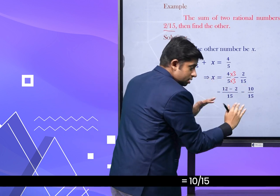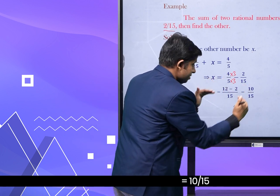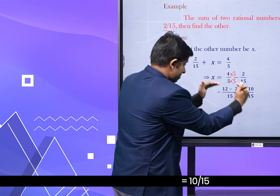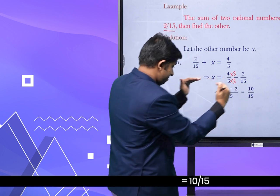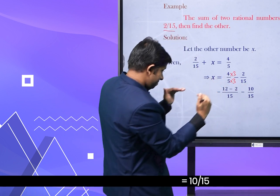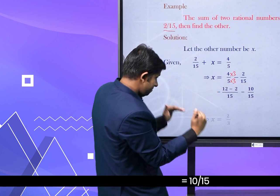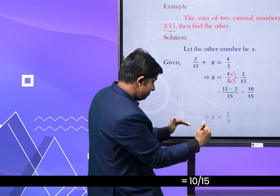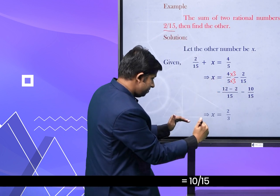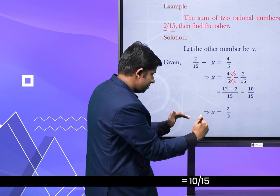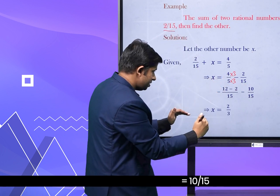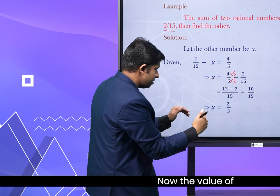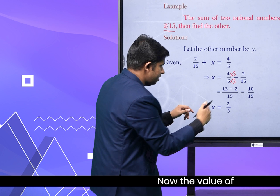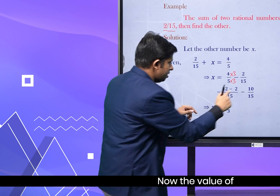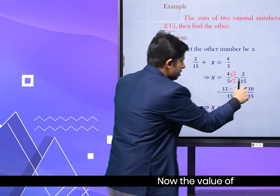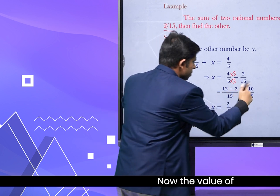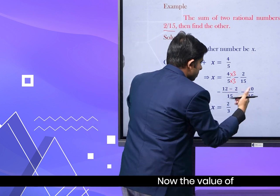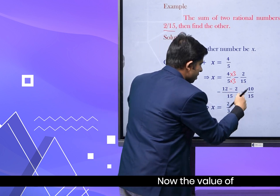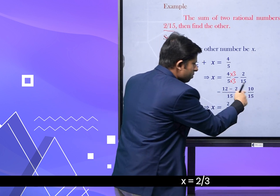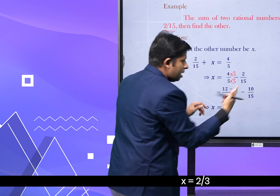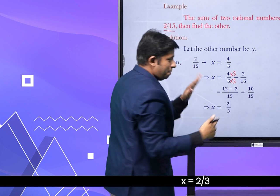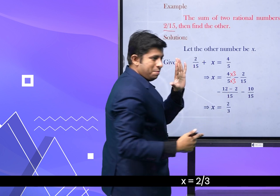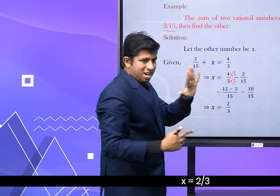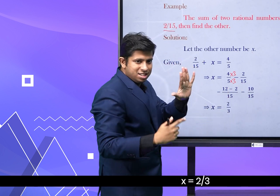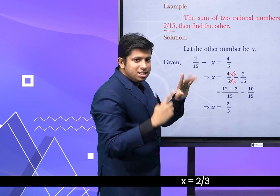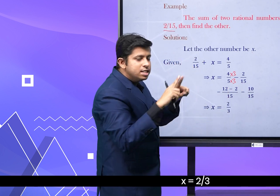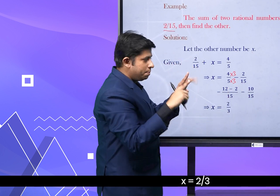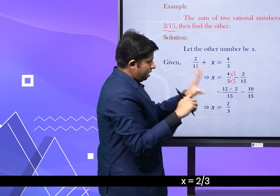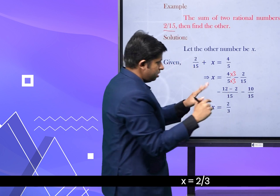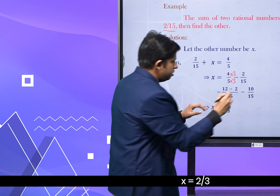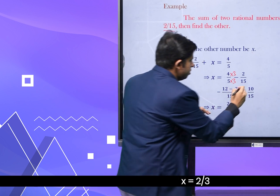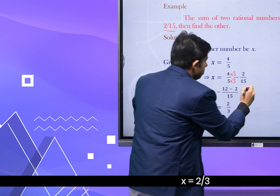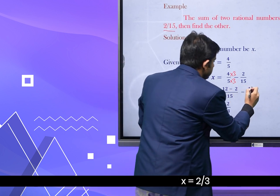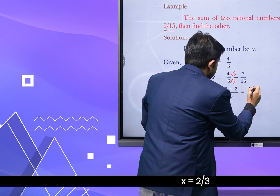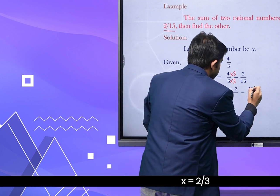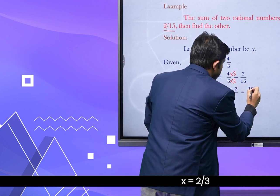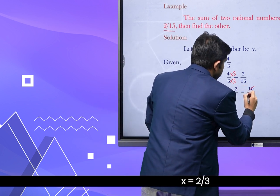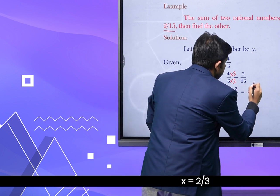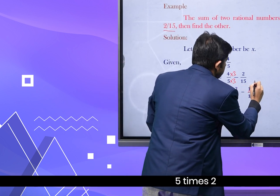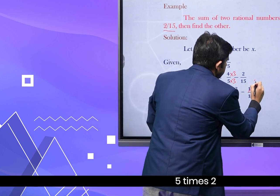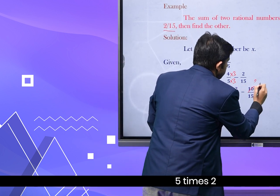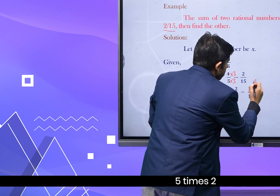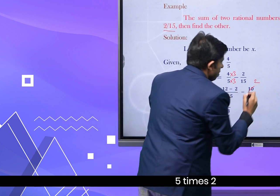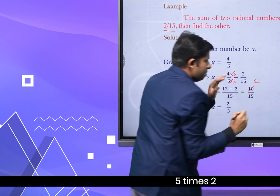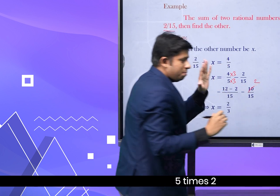15. Now the value of x is equal to 2 by 3. 5 times 2